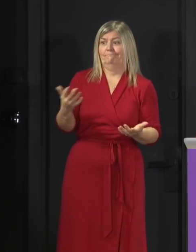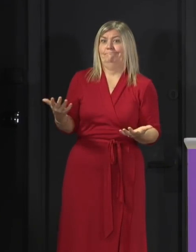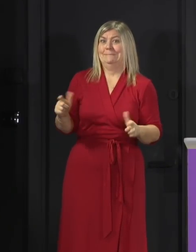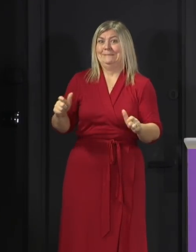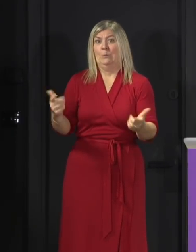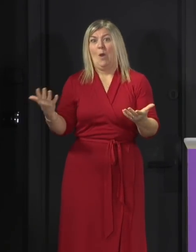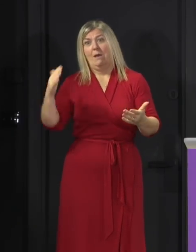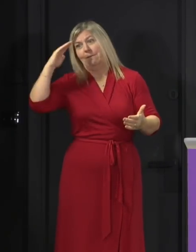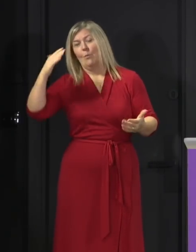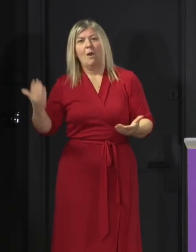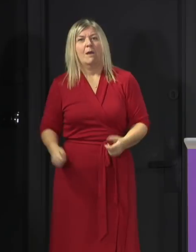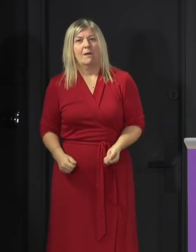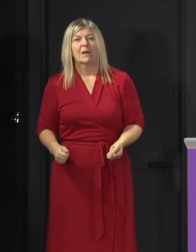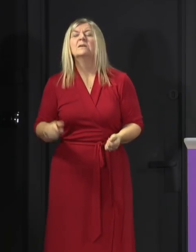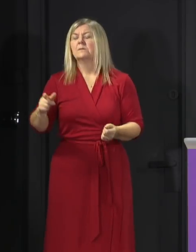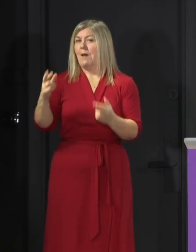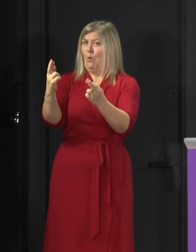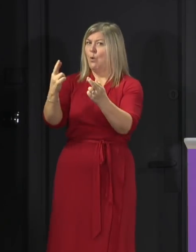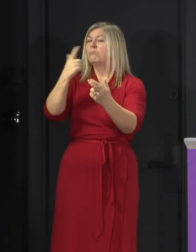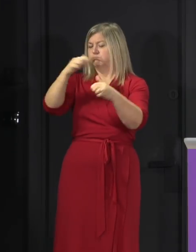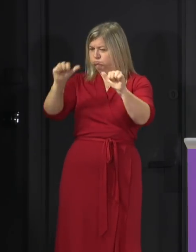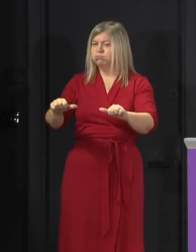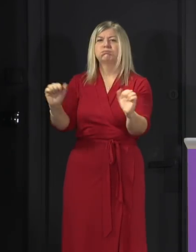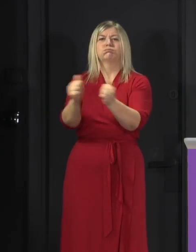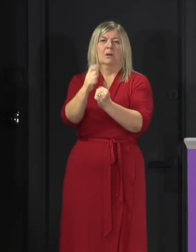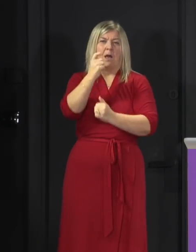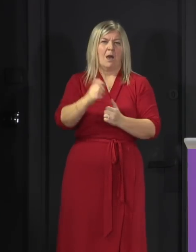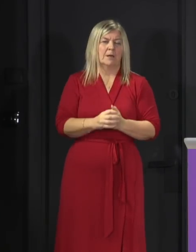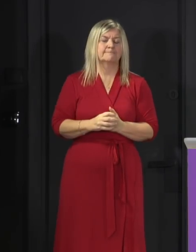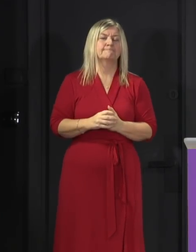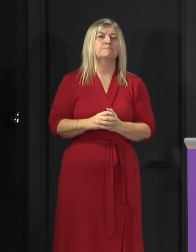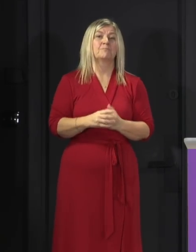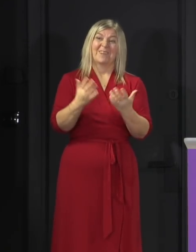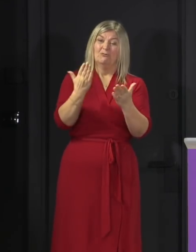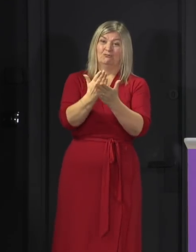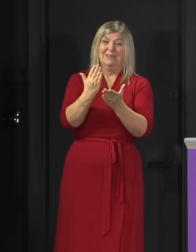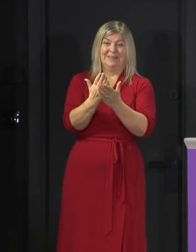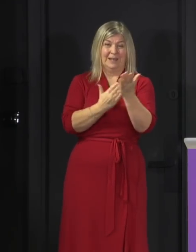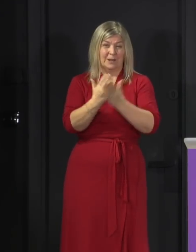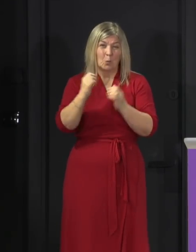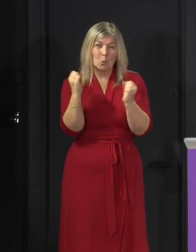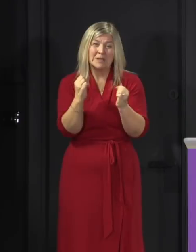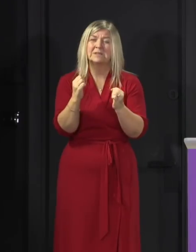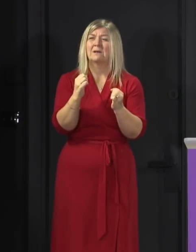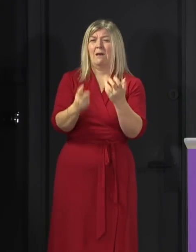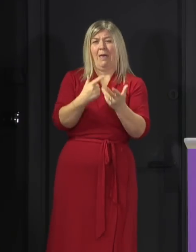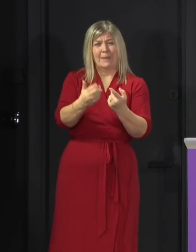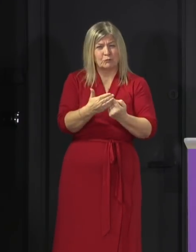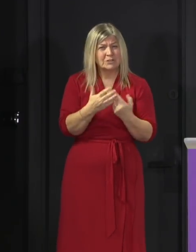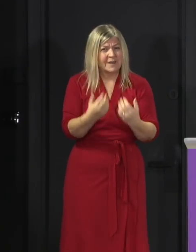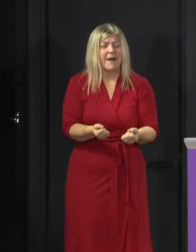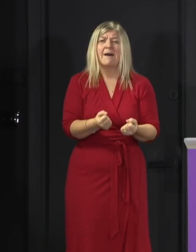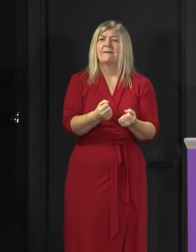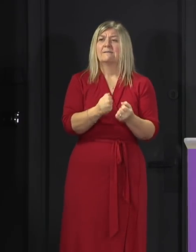talk a lot about winter right now, the increased pressures and risks of transmission of COVID over the winter, the other pressures that the